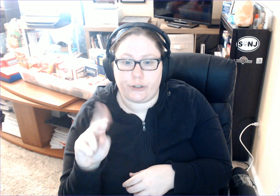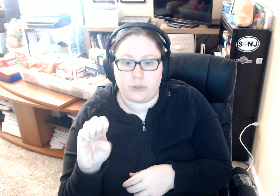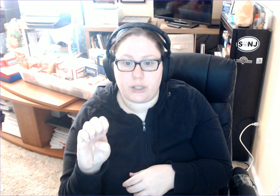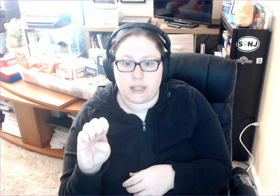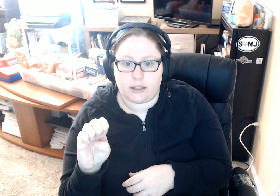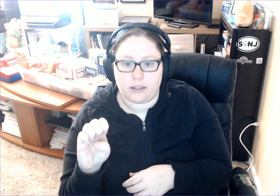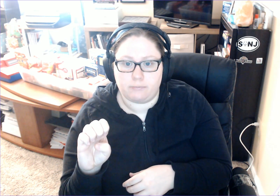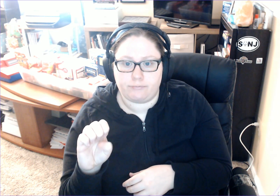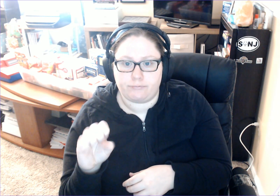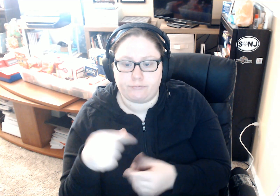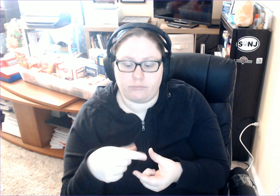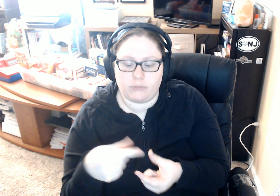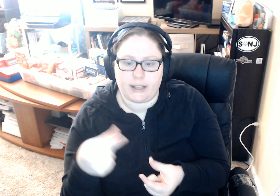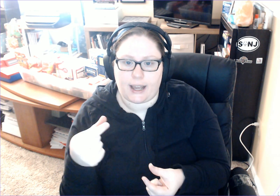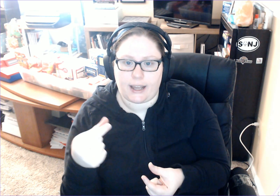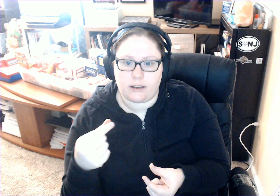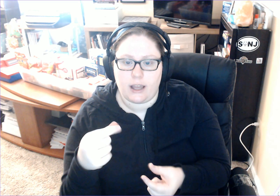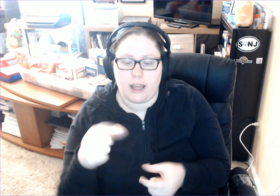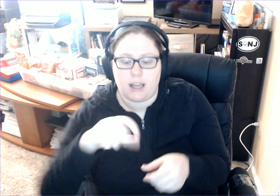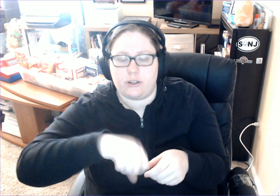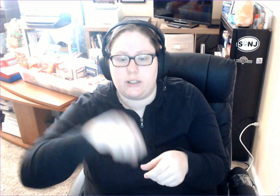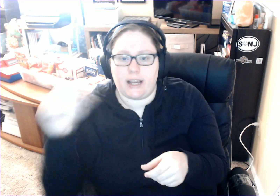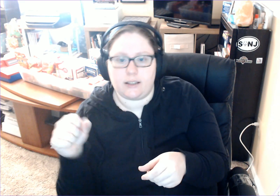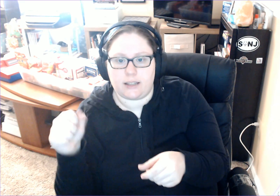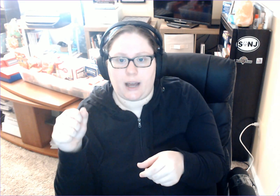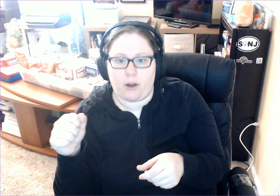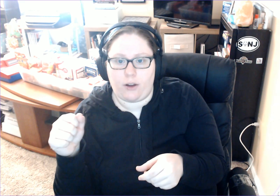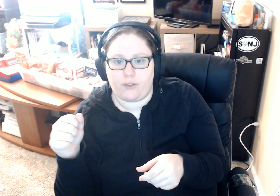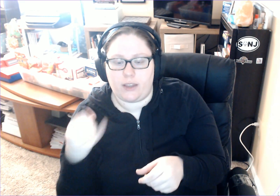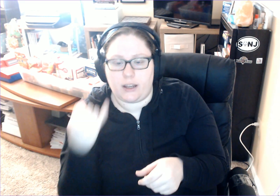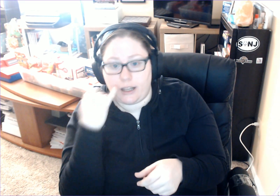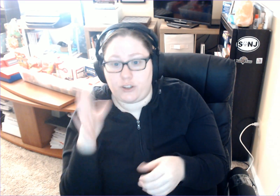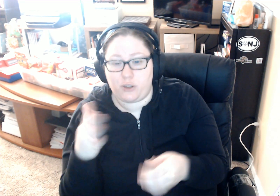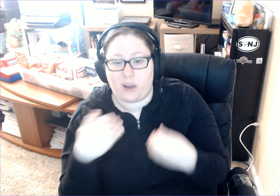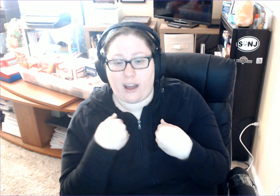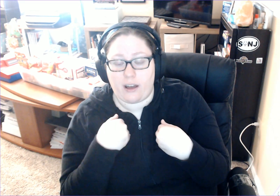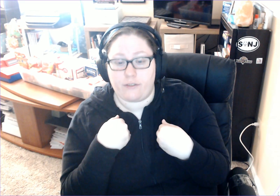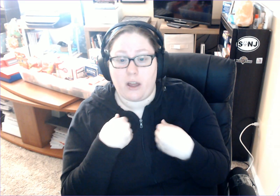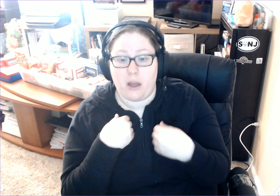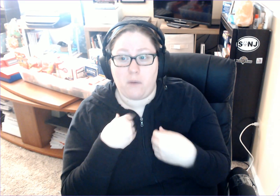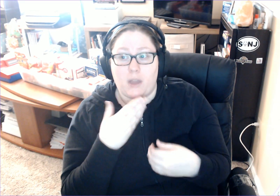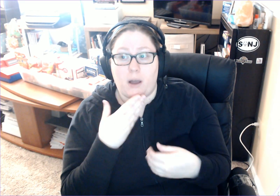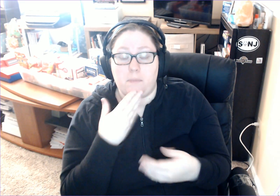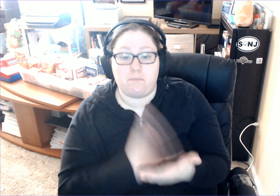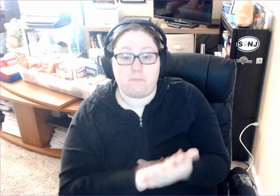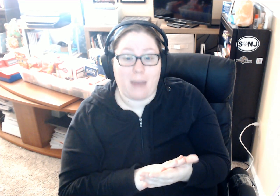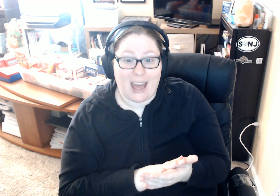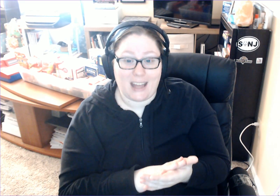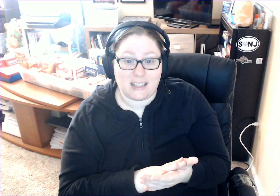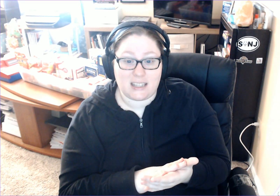stick, like that. You can take the top off, and then if you have a bad stain